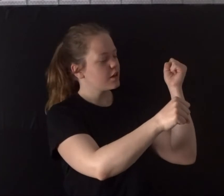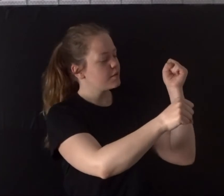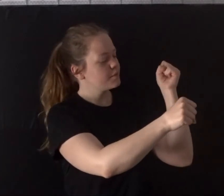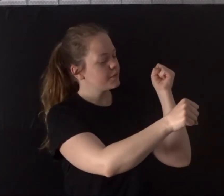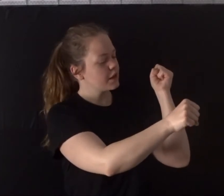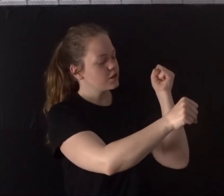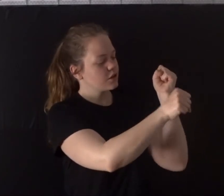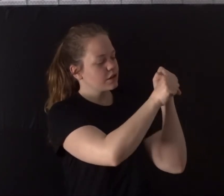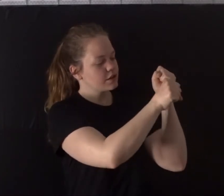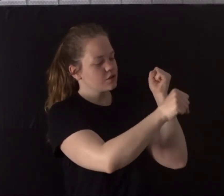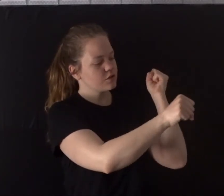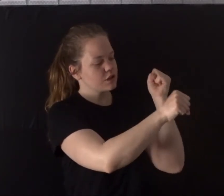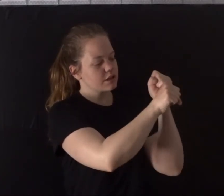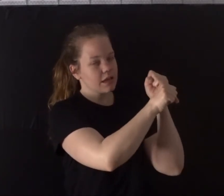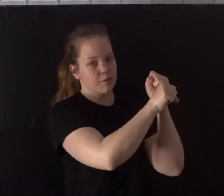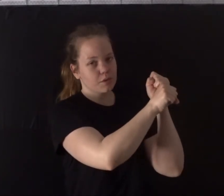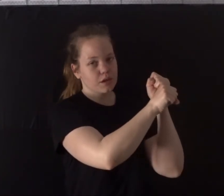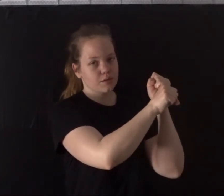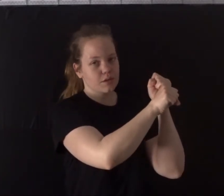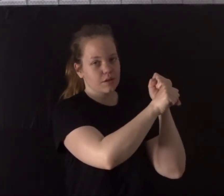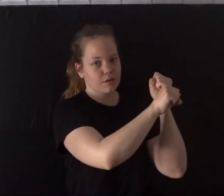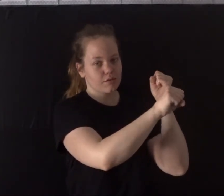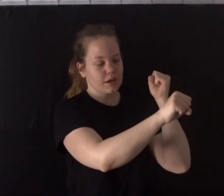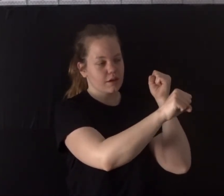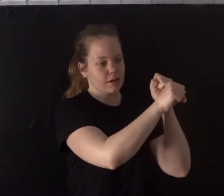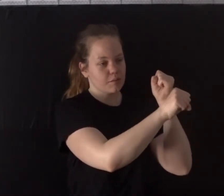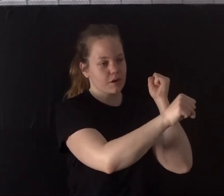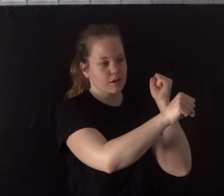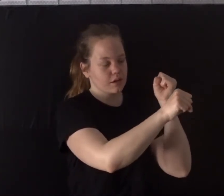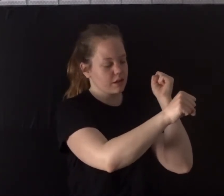top, and you're going to just tap twice with your right on the bot, like